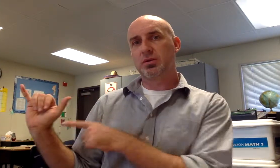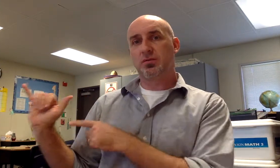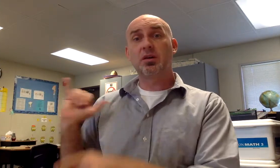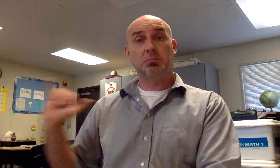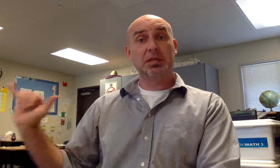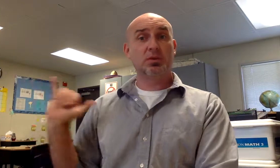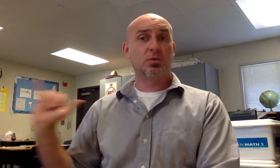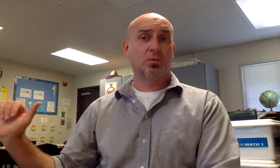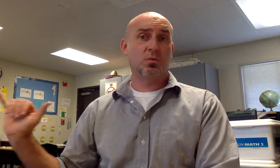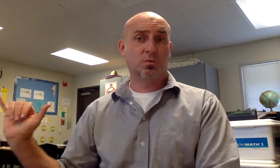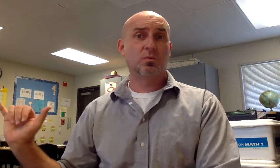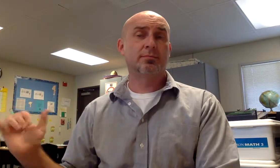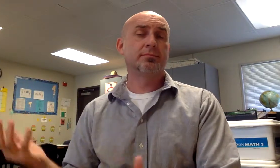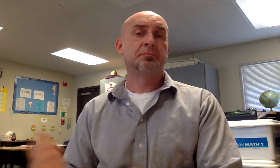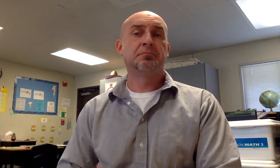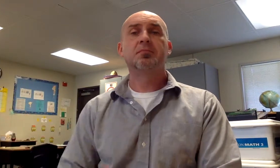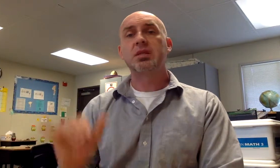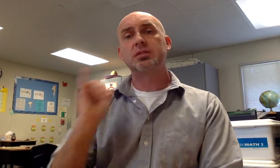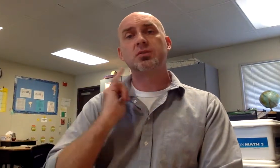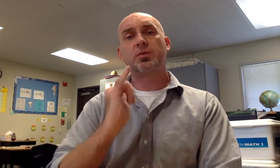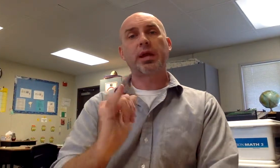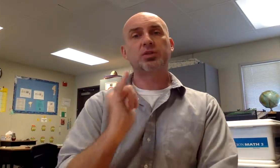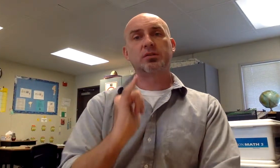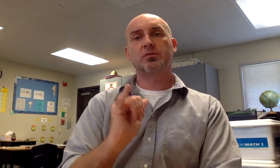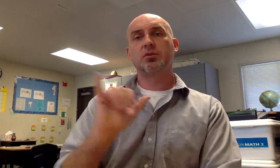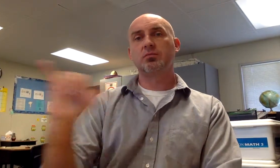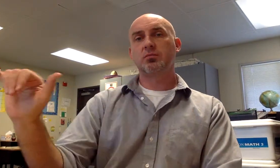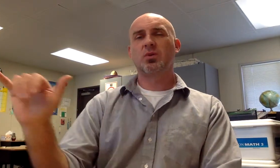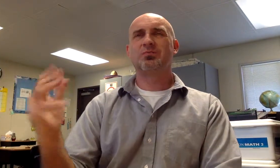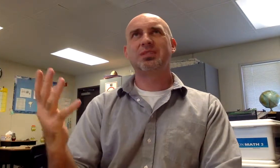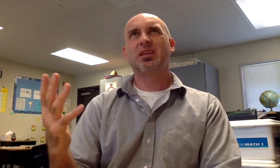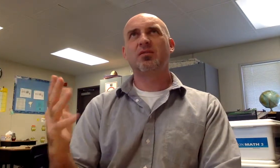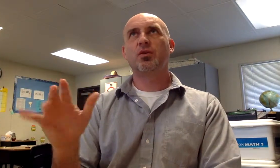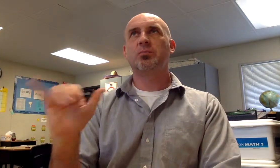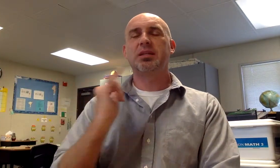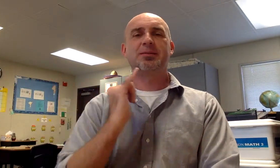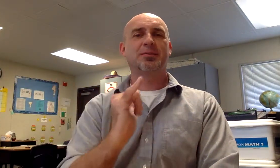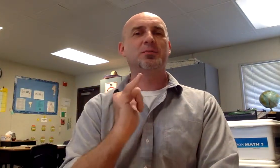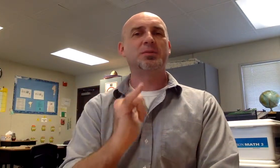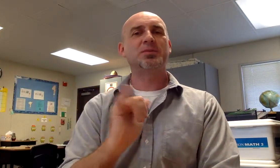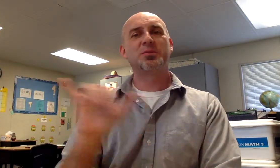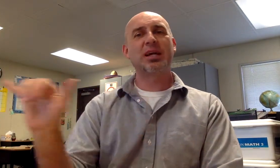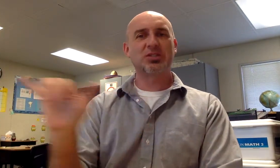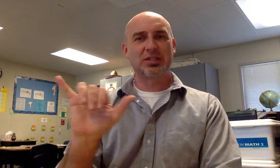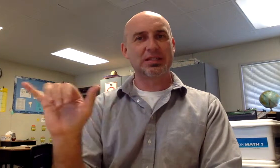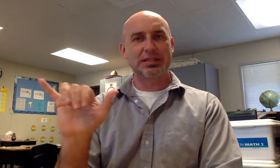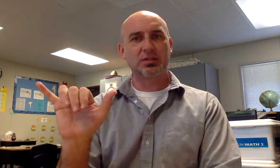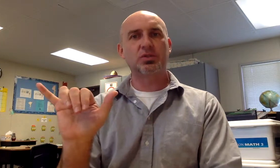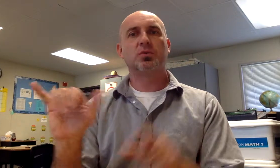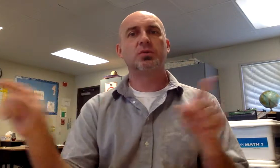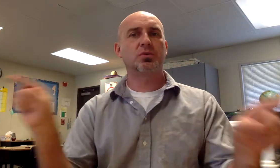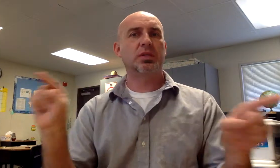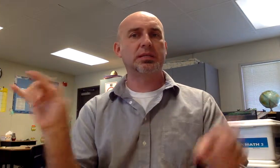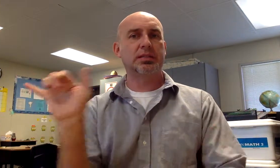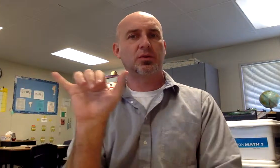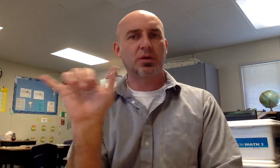over there, me too. It's a directional verb, or it's not a verb, but you use it directionally to show the two things that you're